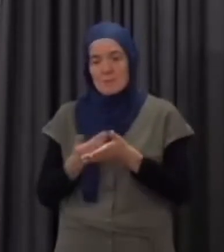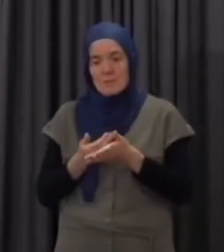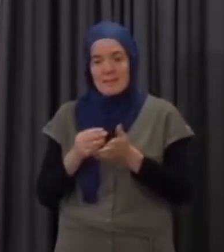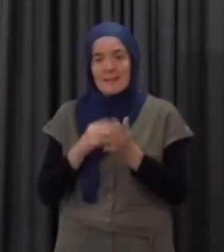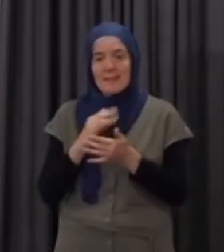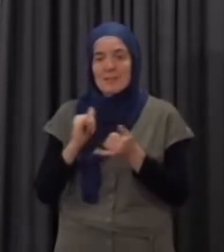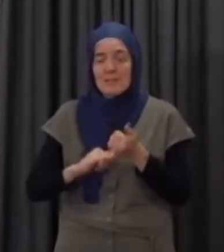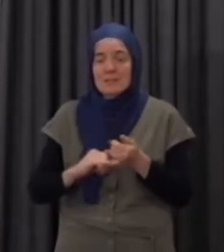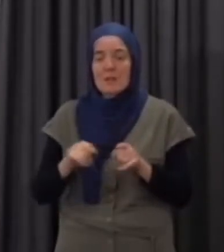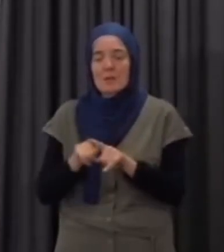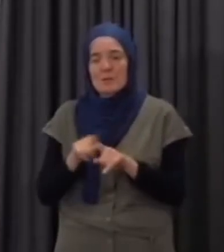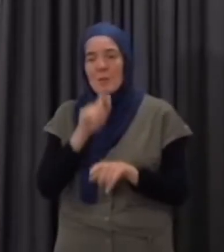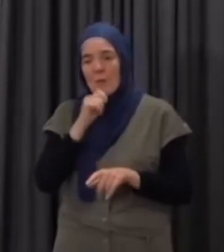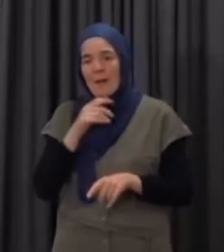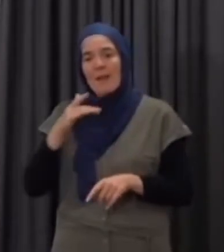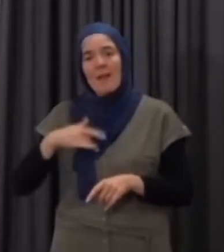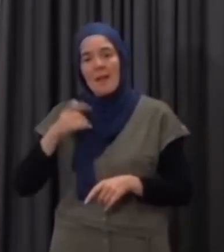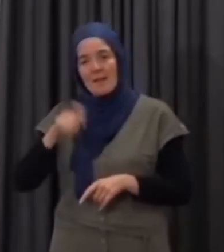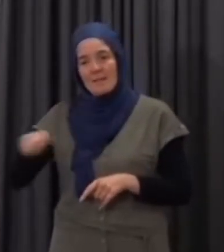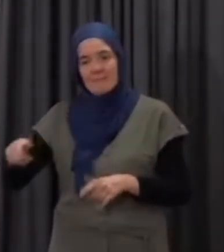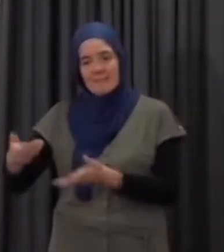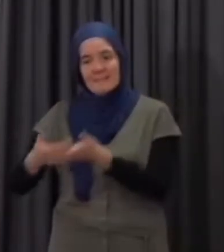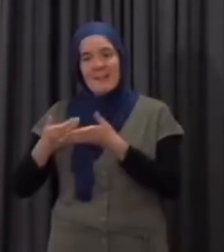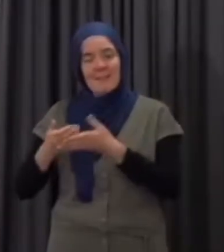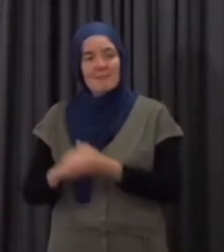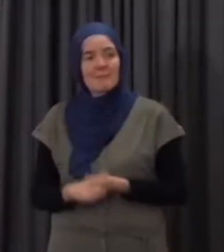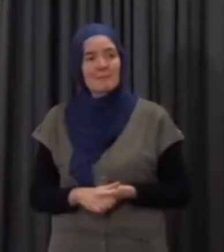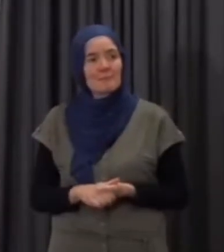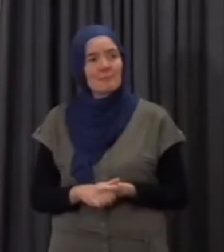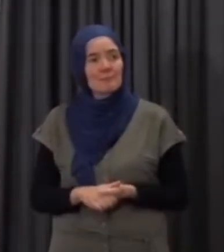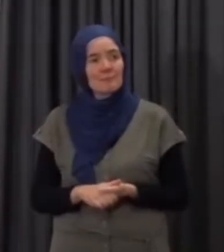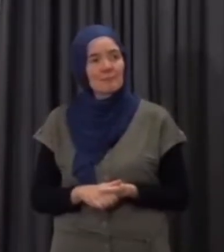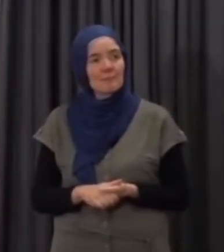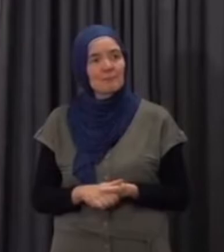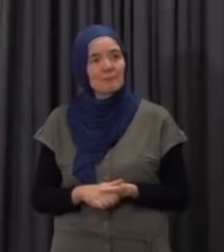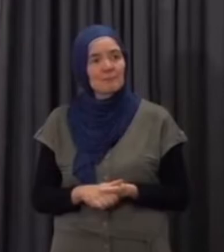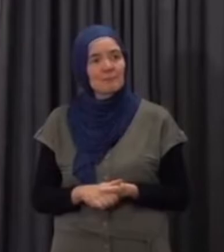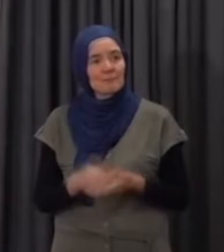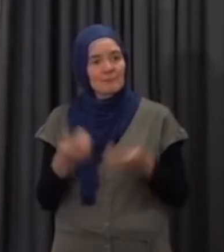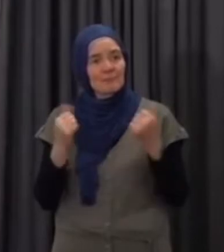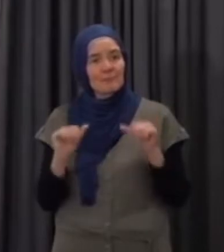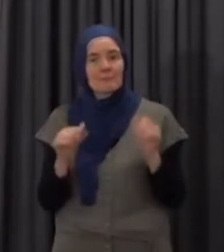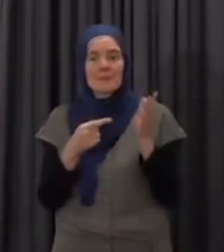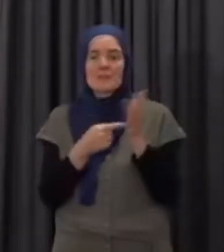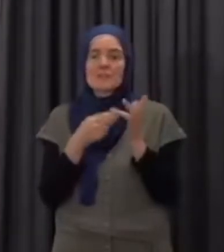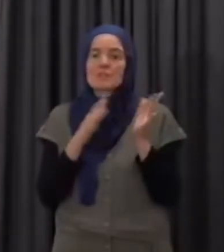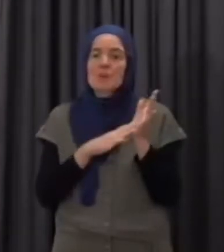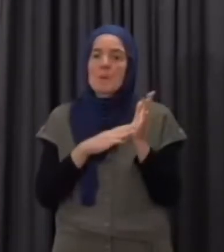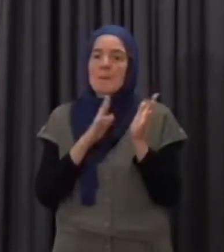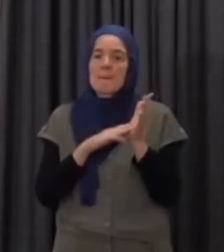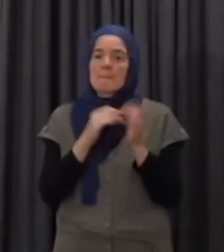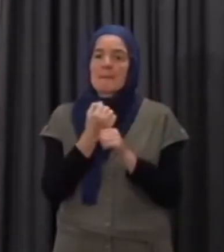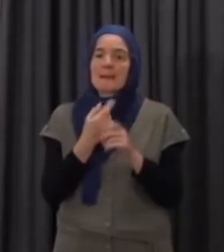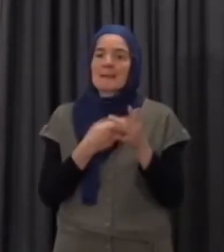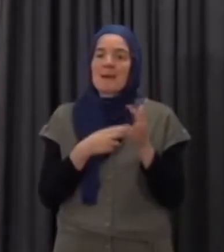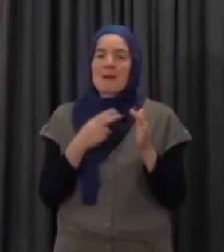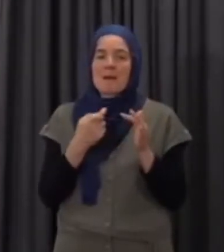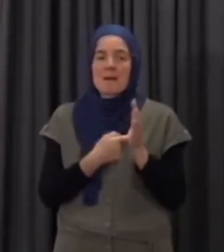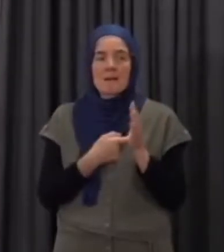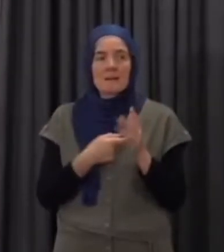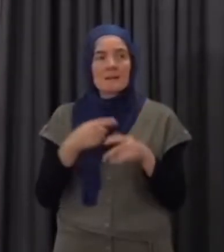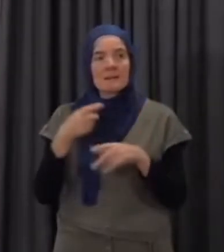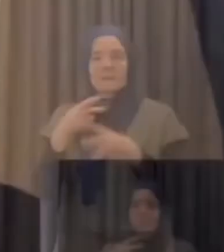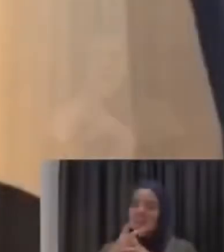this stage. Okay, thank you very much, Rod. Now going to move on to Tom McNab from Carers World Radio.